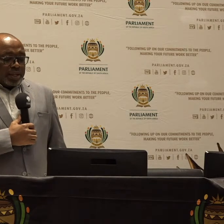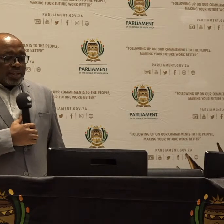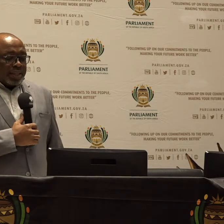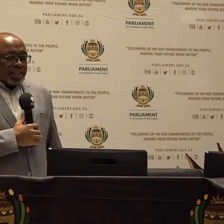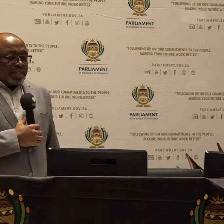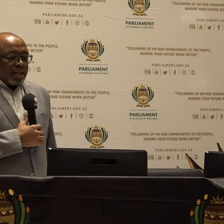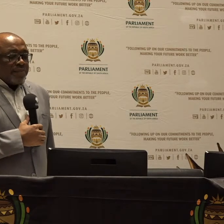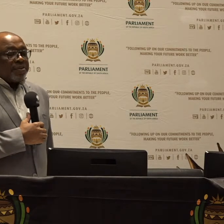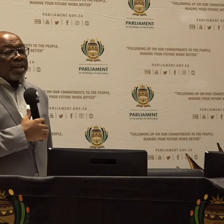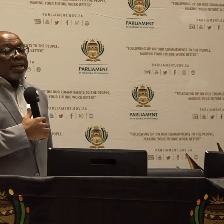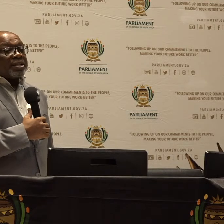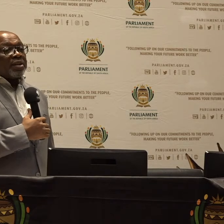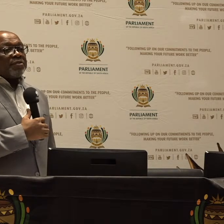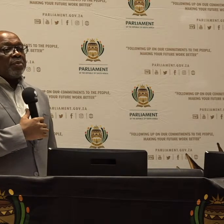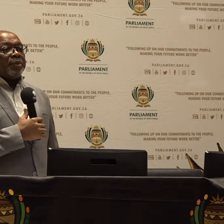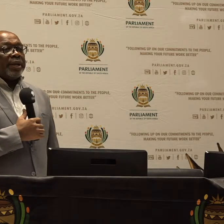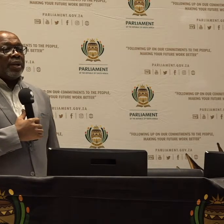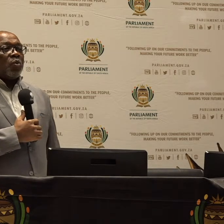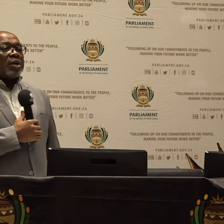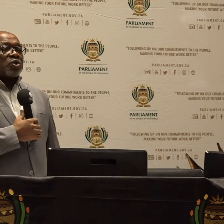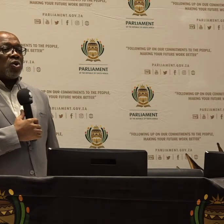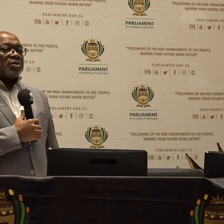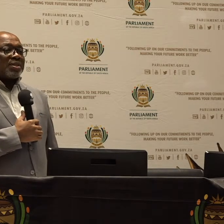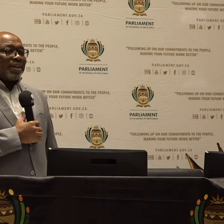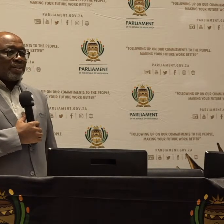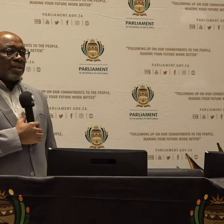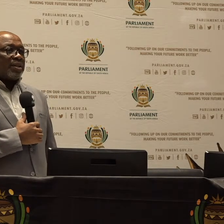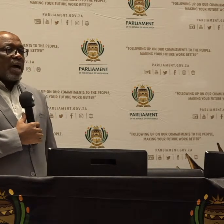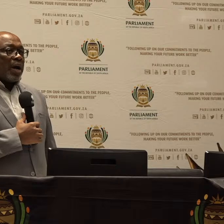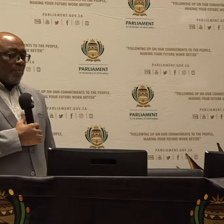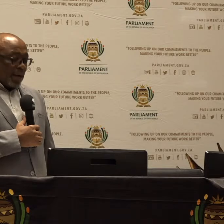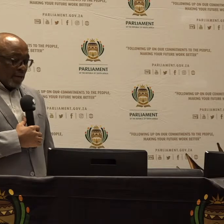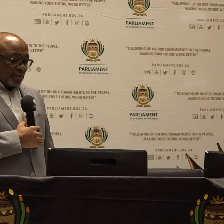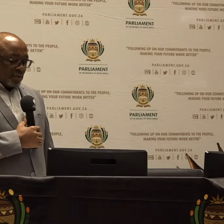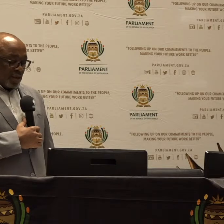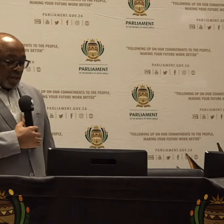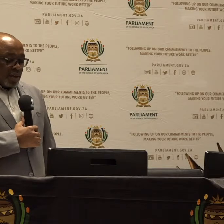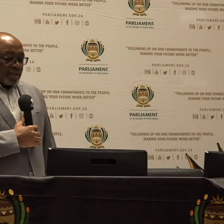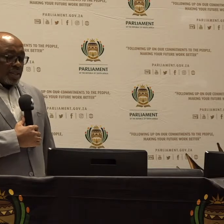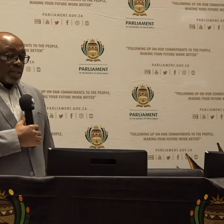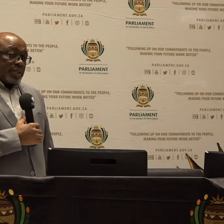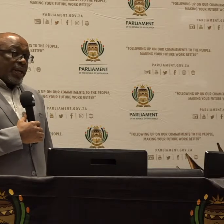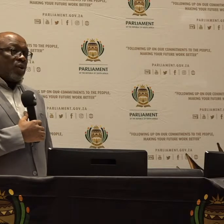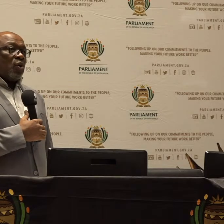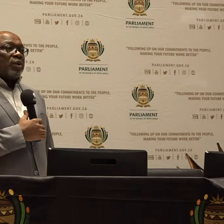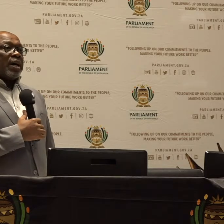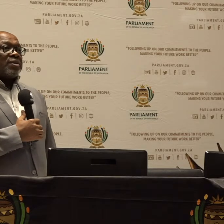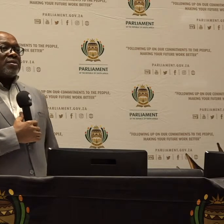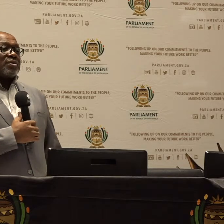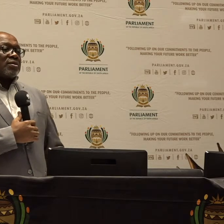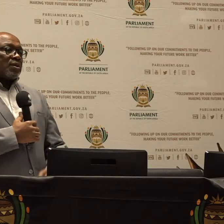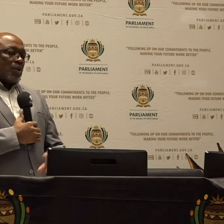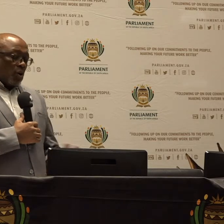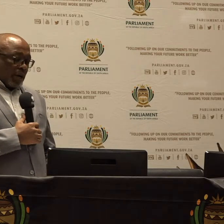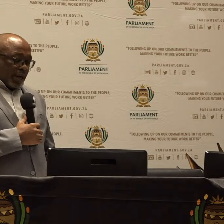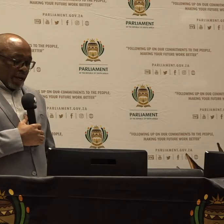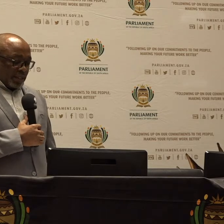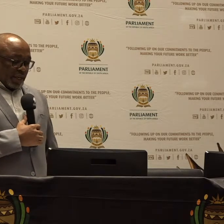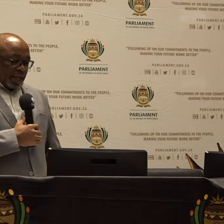is that the draft rail safety bill was consulted amongst stakeholders